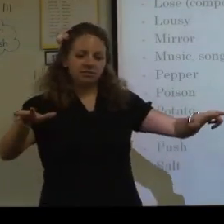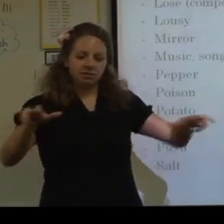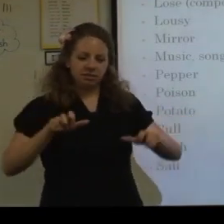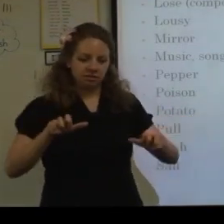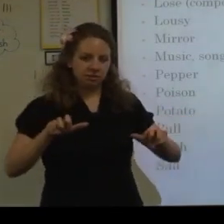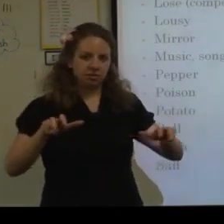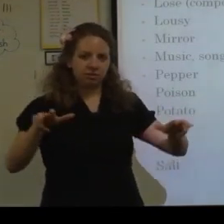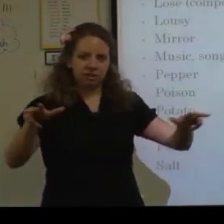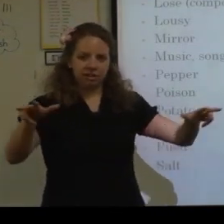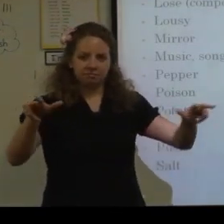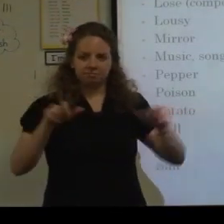Selfish or greedy.